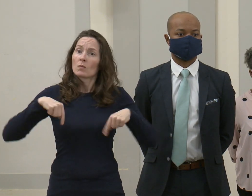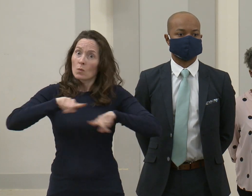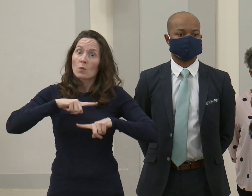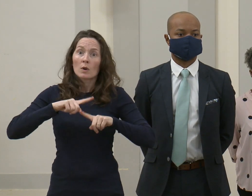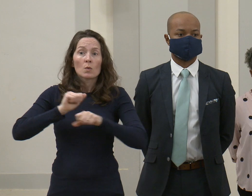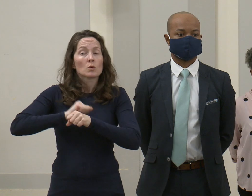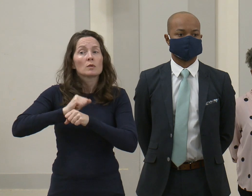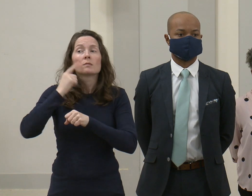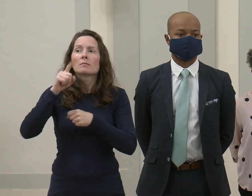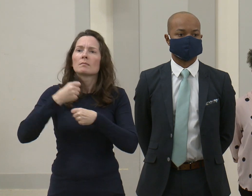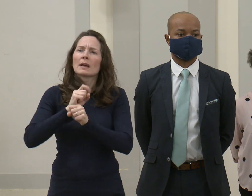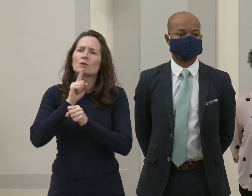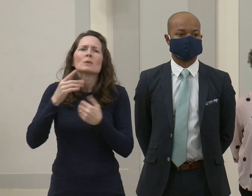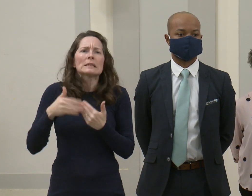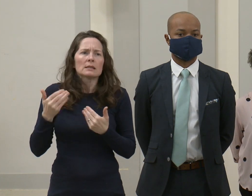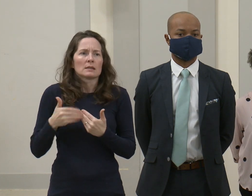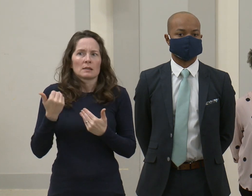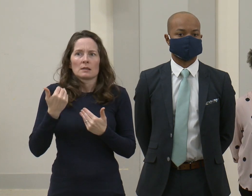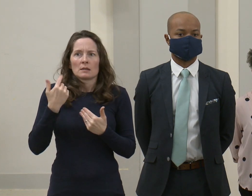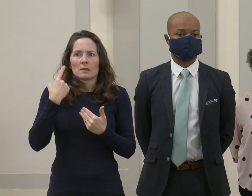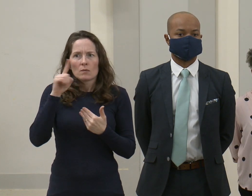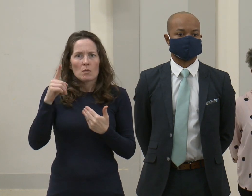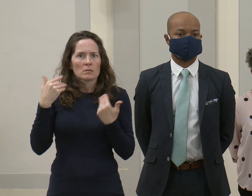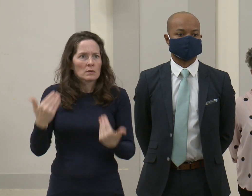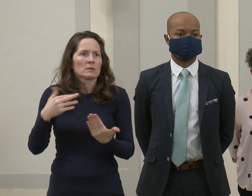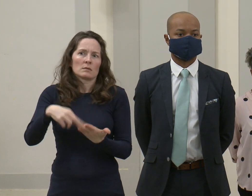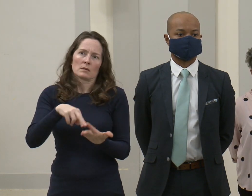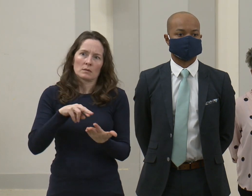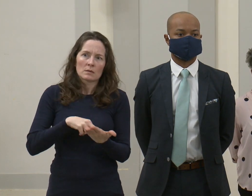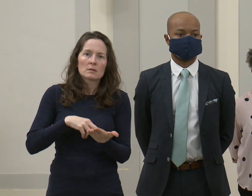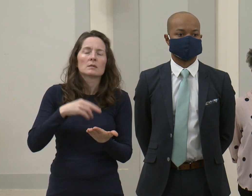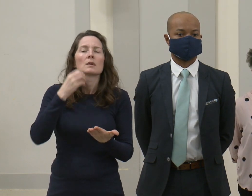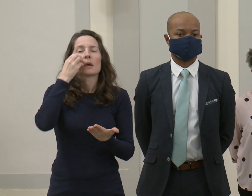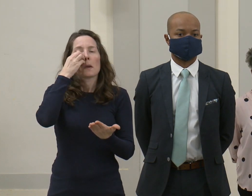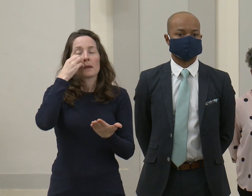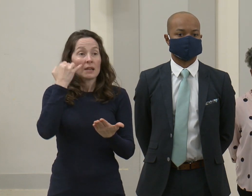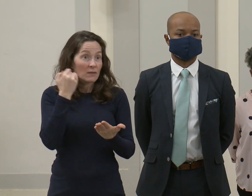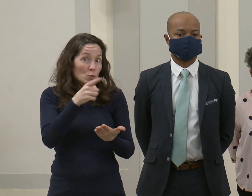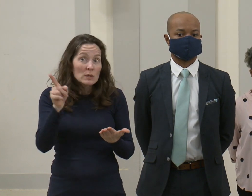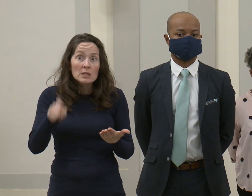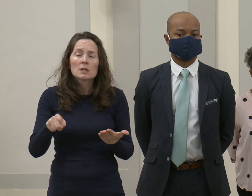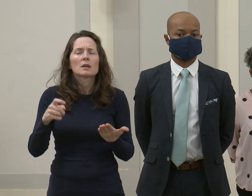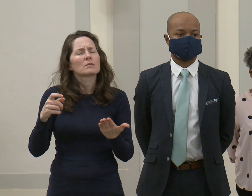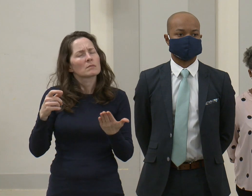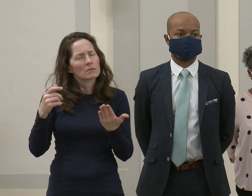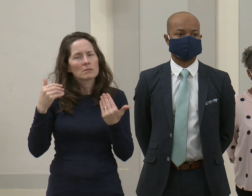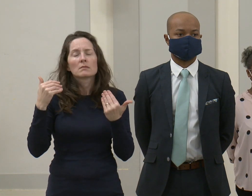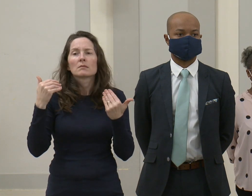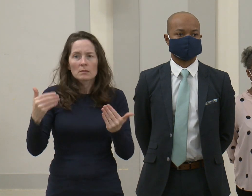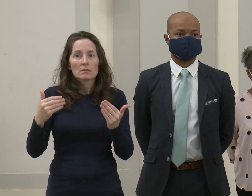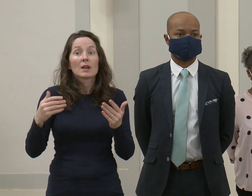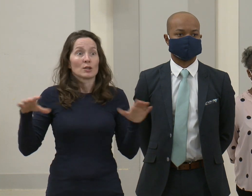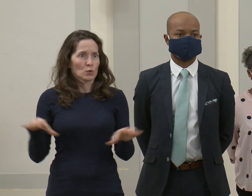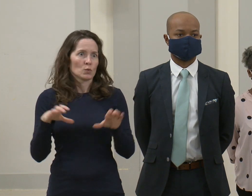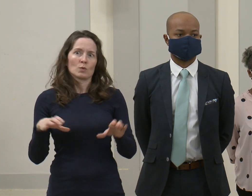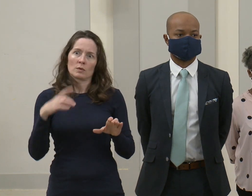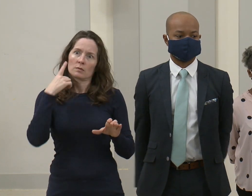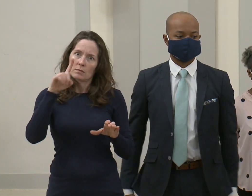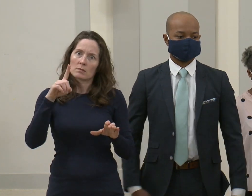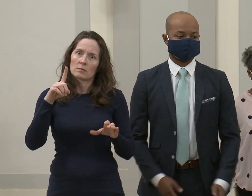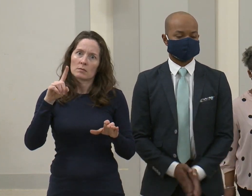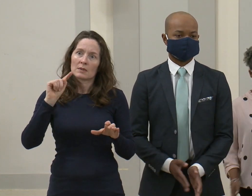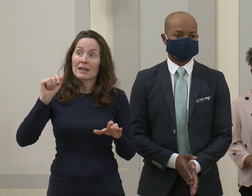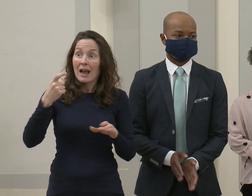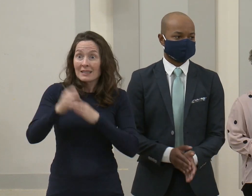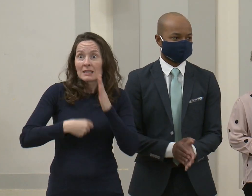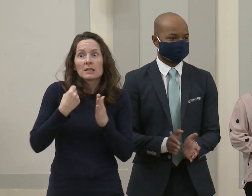need it, everyone needs it. Make sure you go through the process of getting insured this tax season. Thank you.